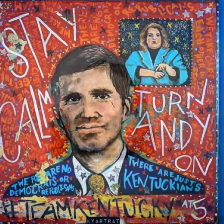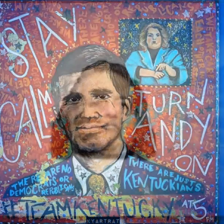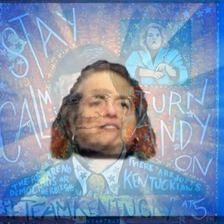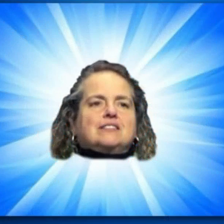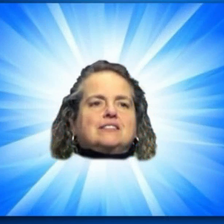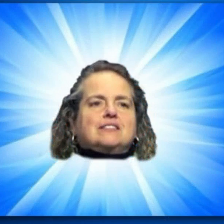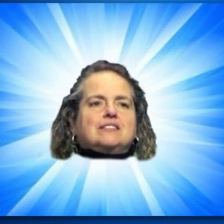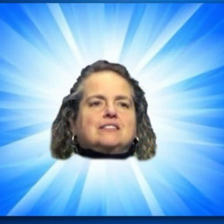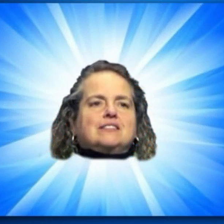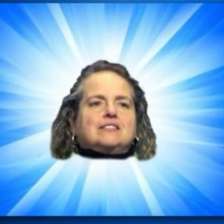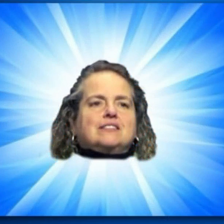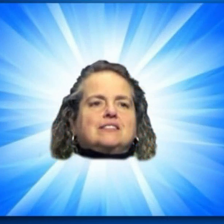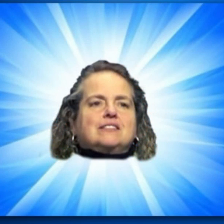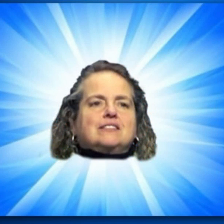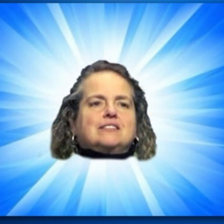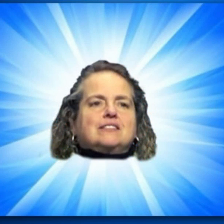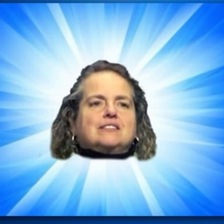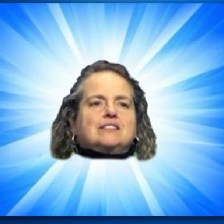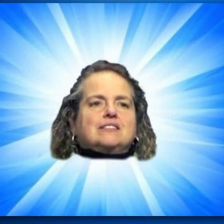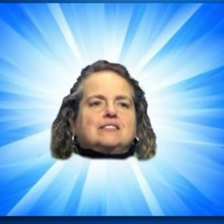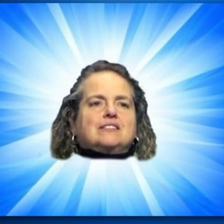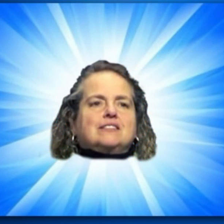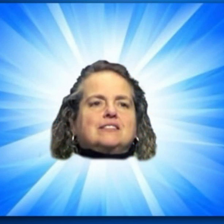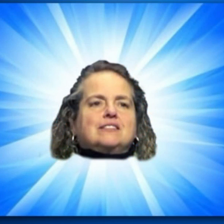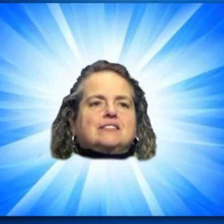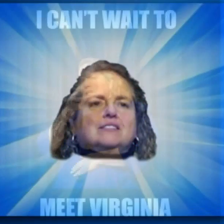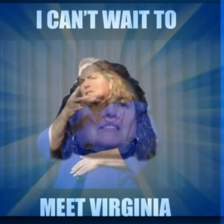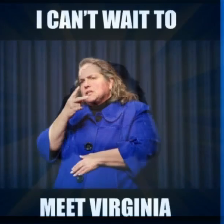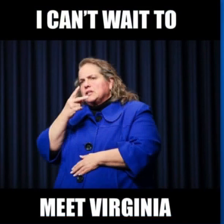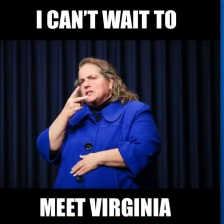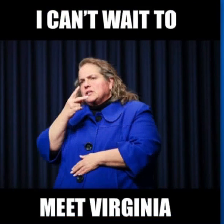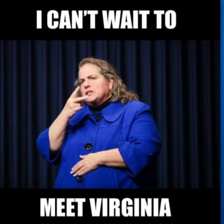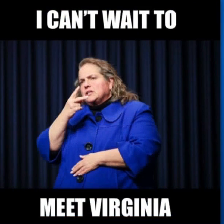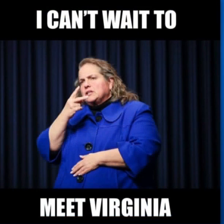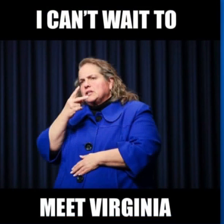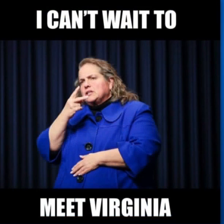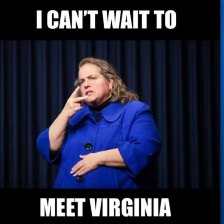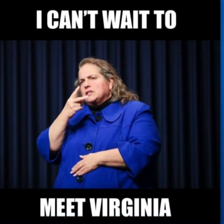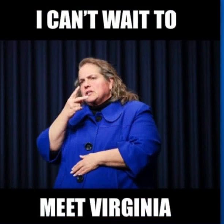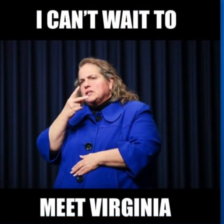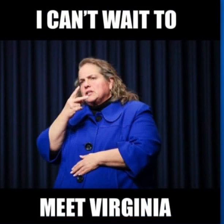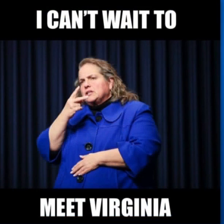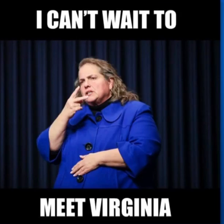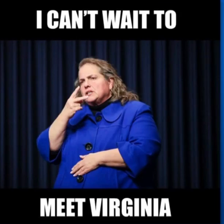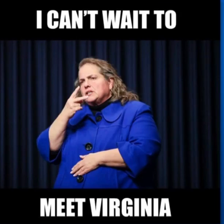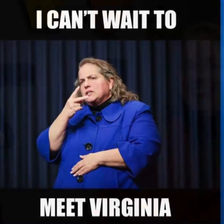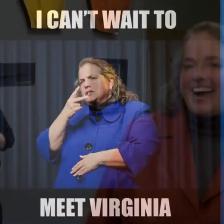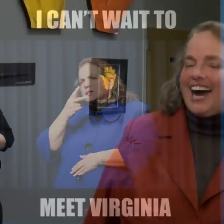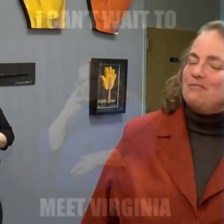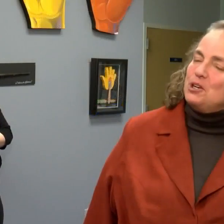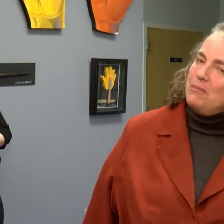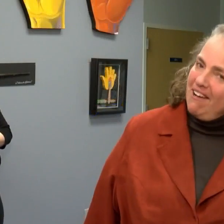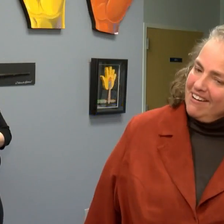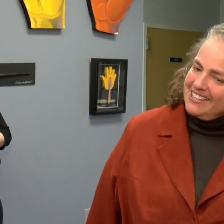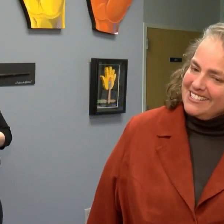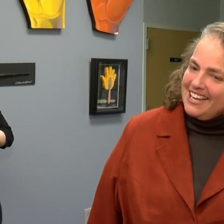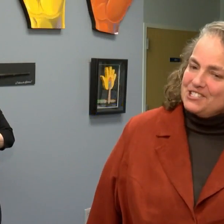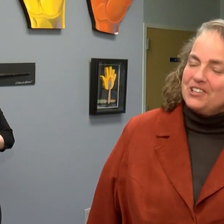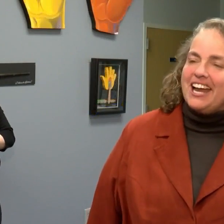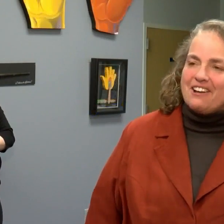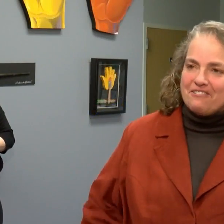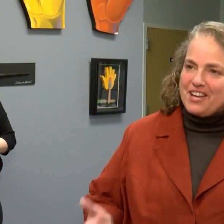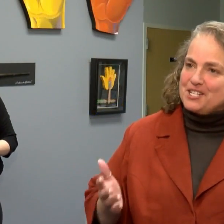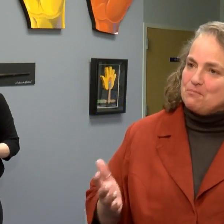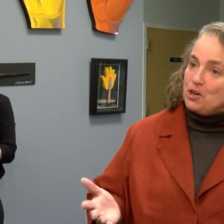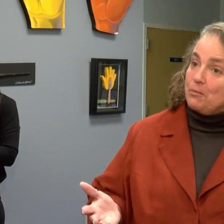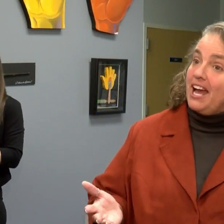with memes like these, a lighthearted way of showing how important the pair's presence is to Kentuckians. I'm going to be honest, I